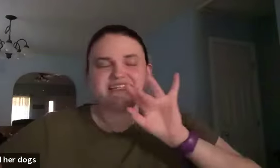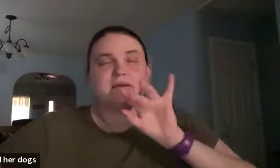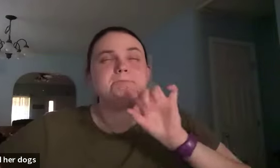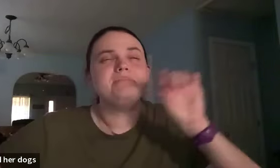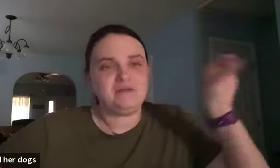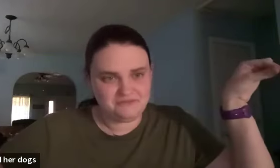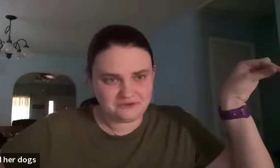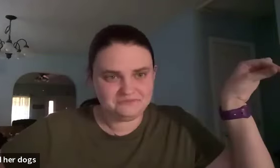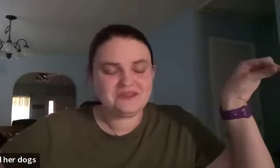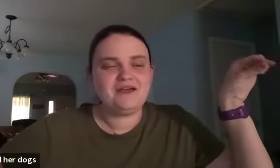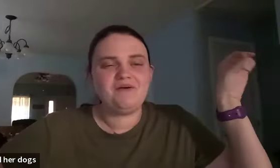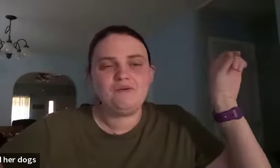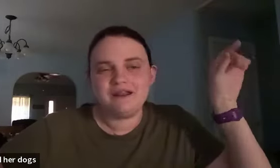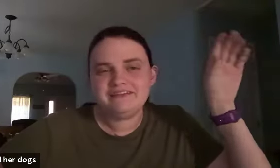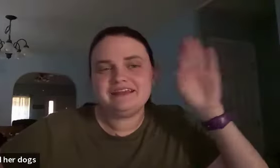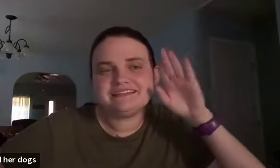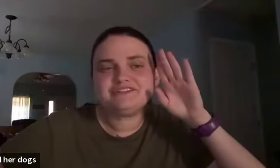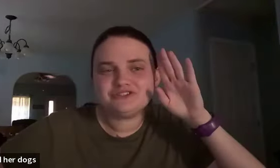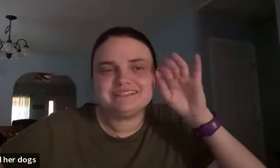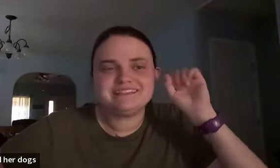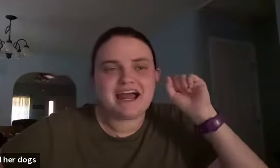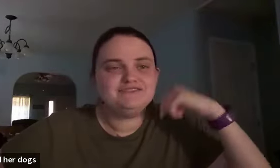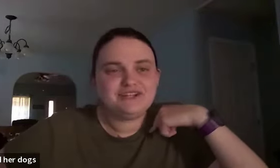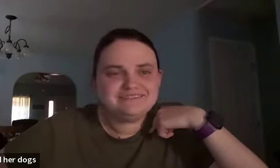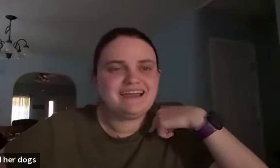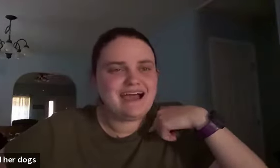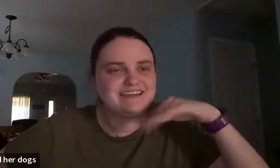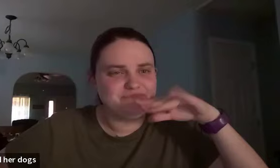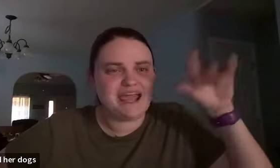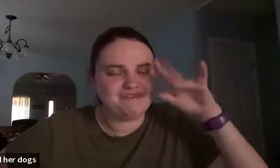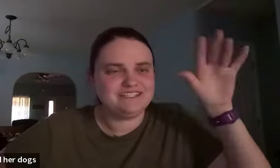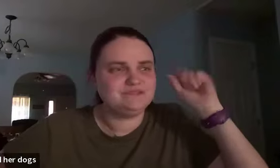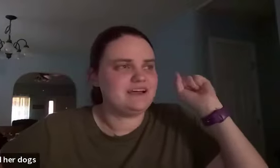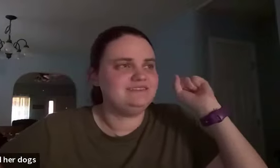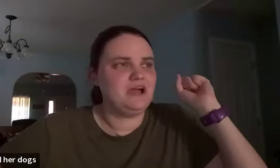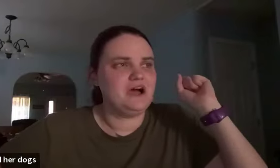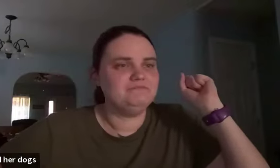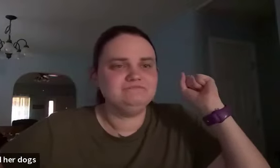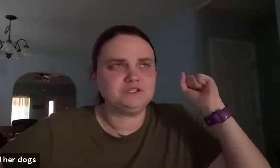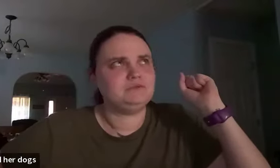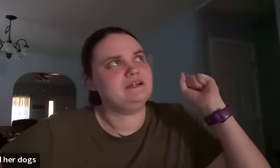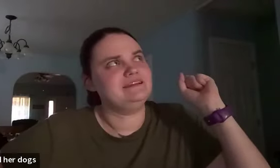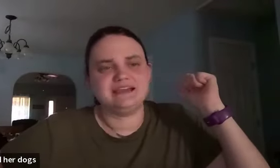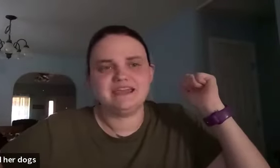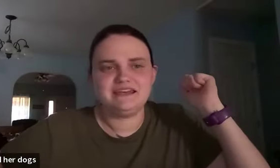is a mouthful. One of the nice little tricks that I've learned as I've been having to sign for what, a decade